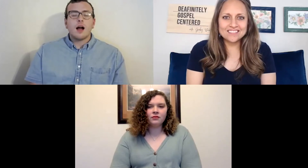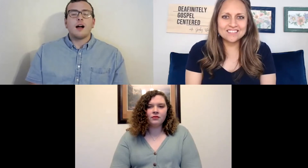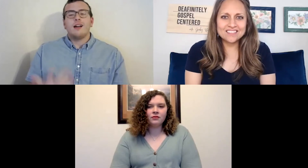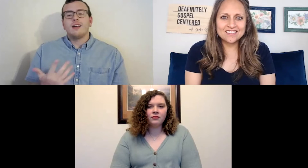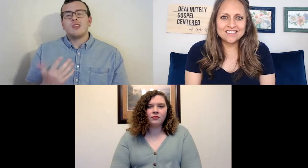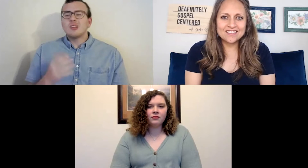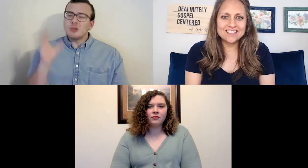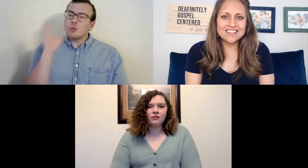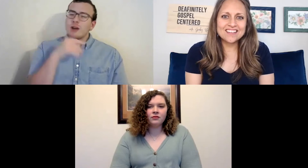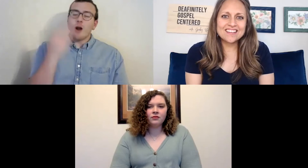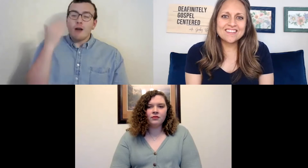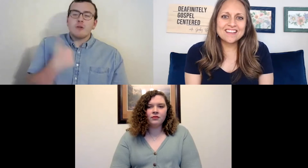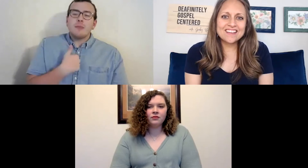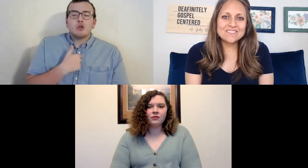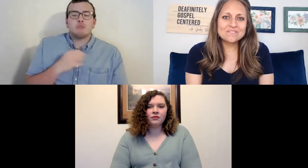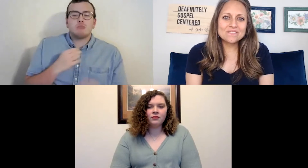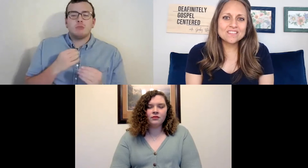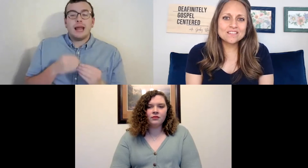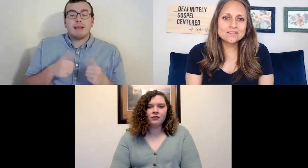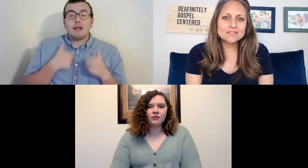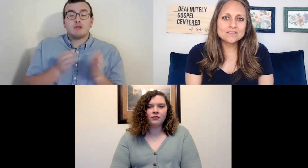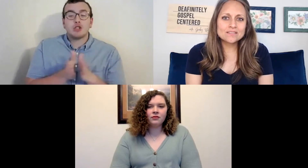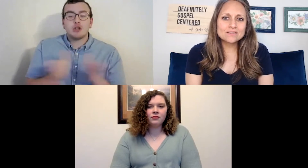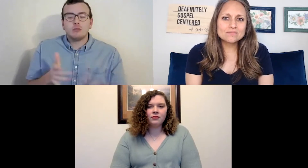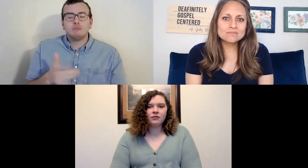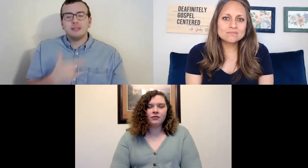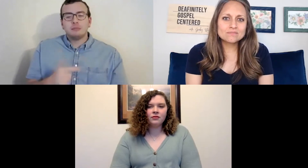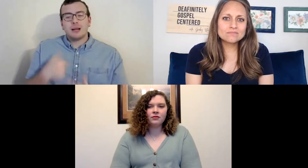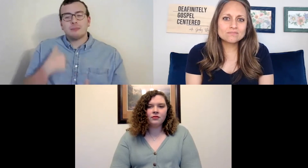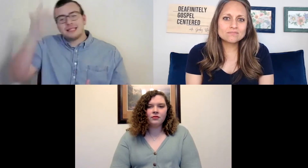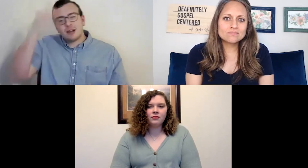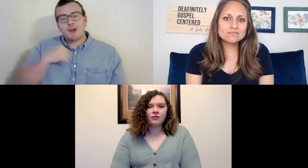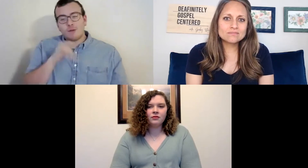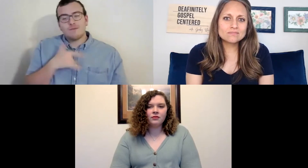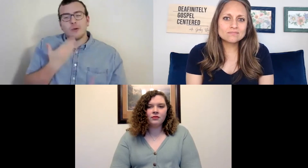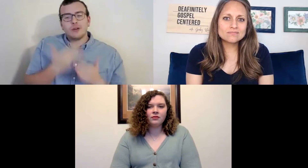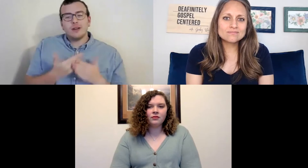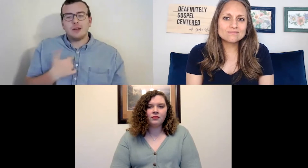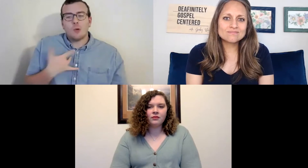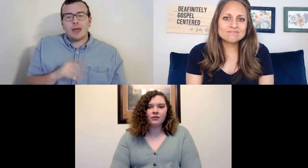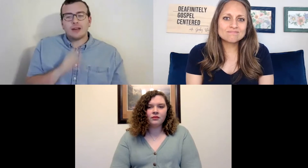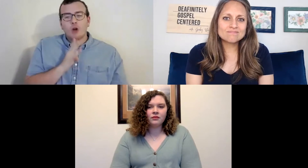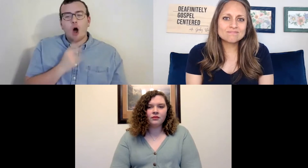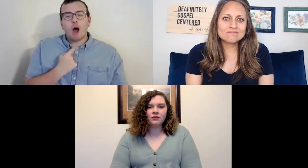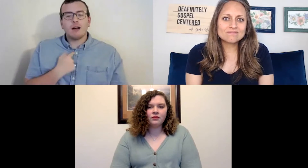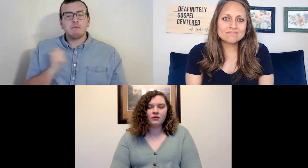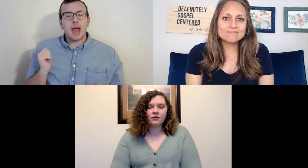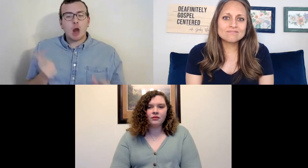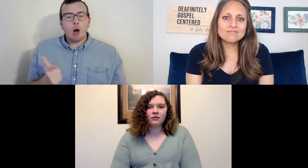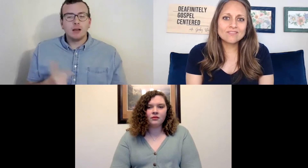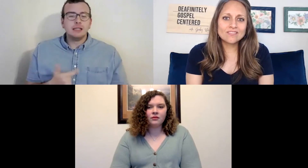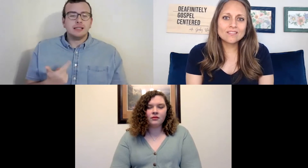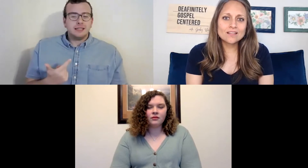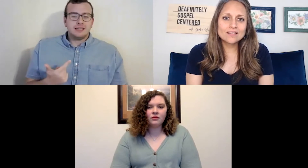like, do you have a preference for which, or how do you go in when and out I'm of sick each one? and I don't feel well, I typically want to necessarily talk. But